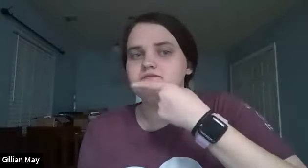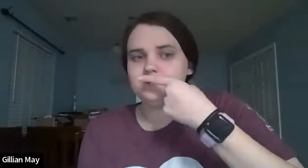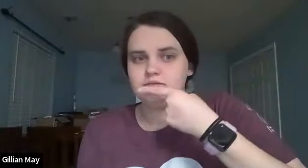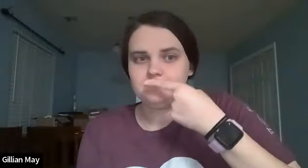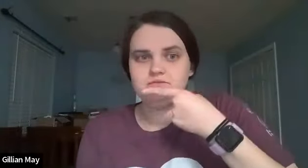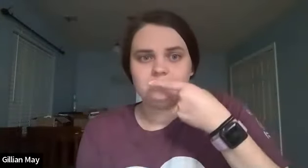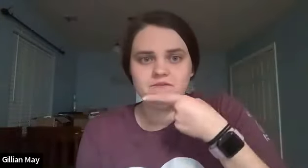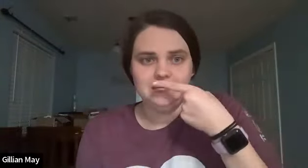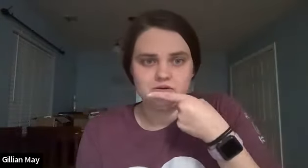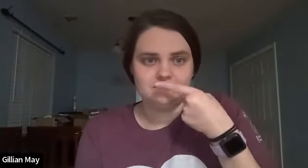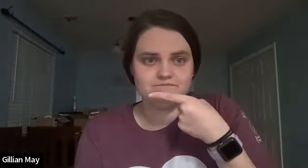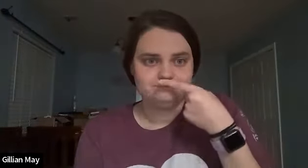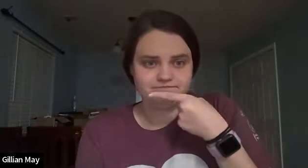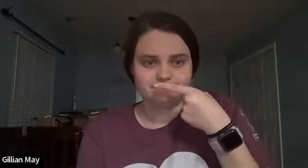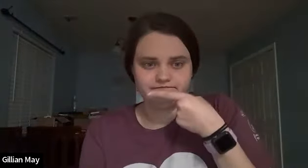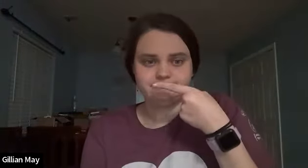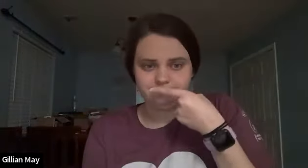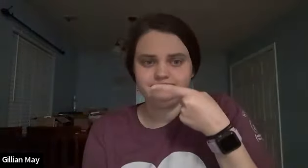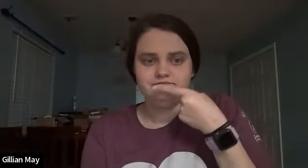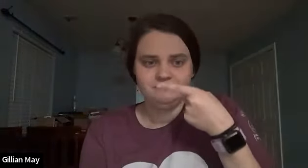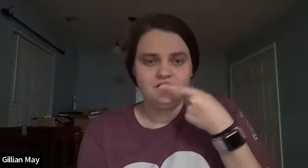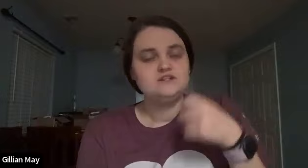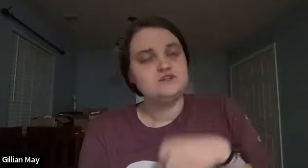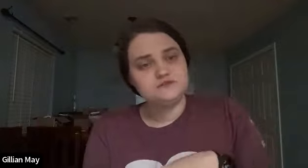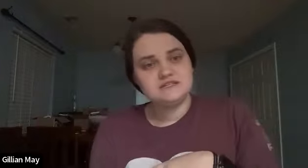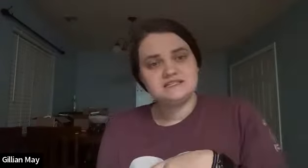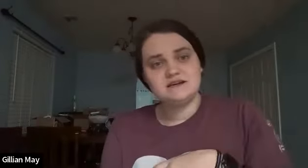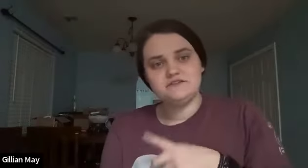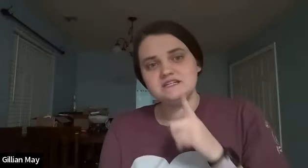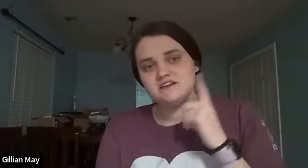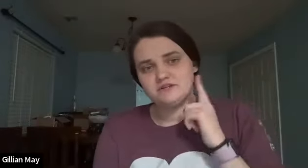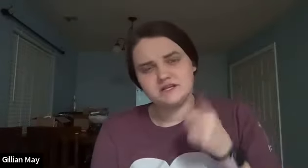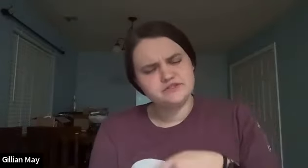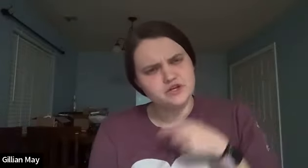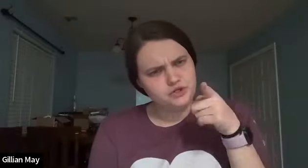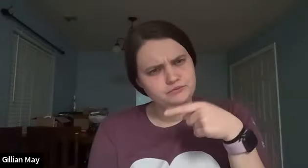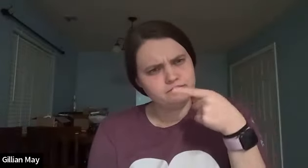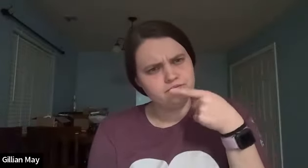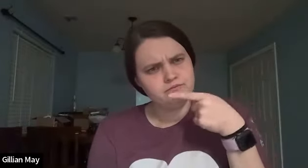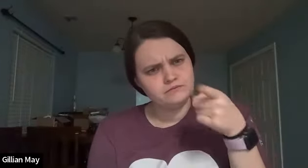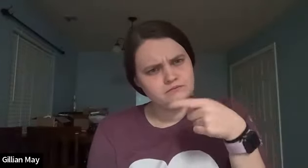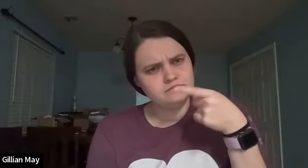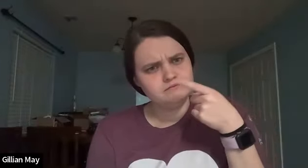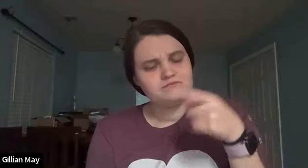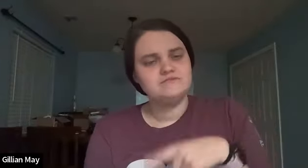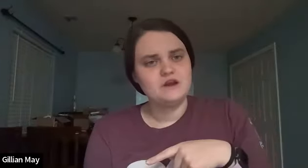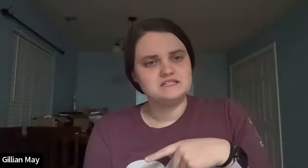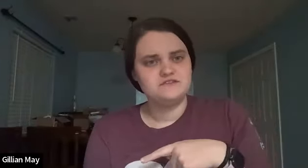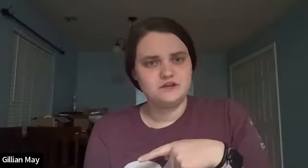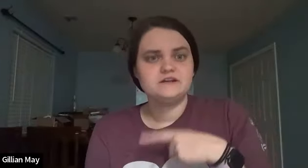front of your mouth. Hearing. So if you see a deaf person come up to go, they're asking if you're hearing.